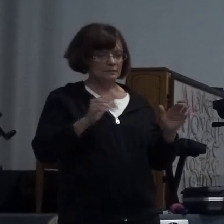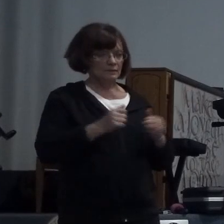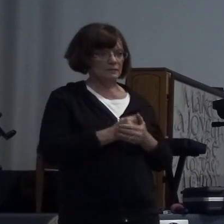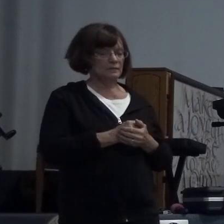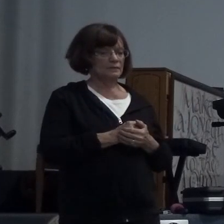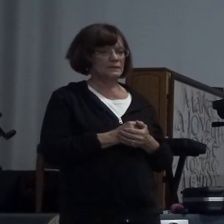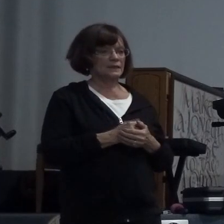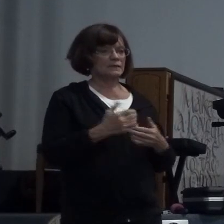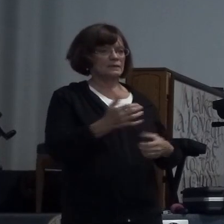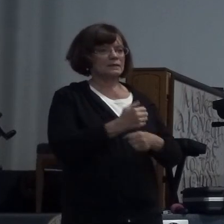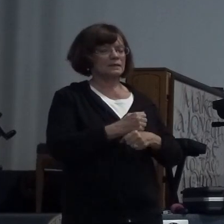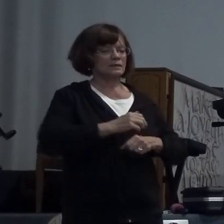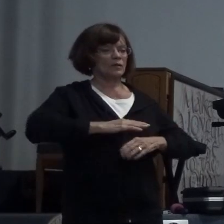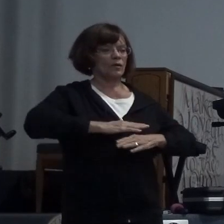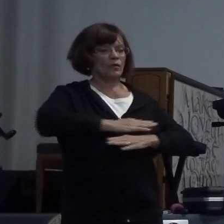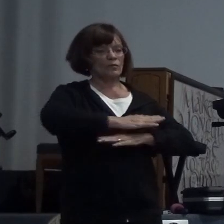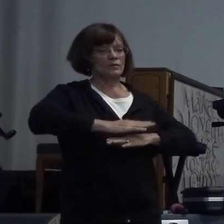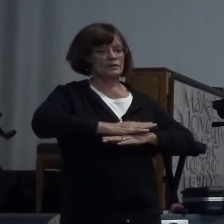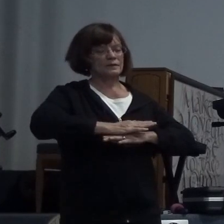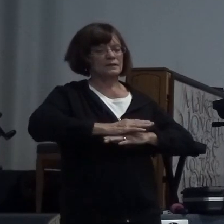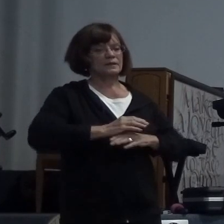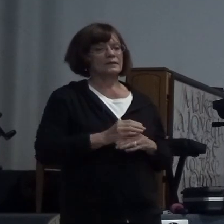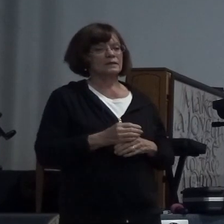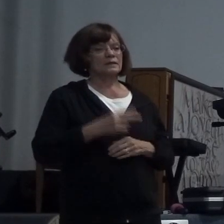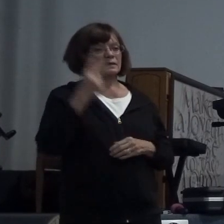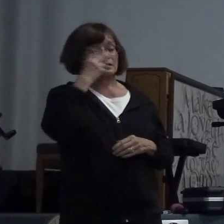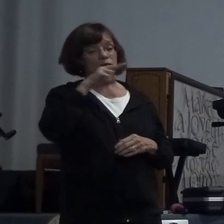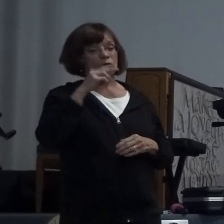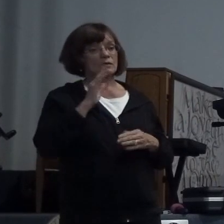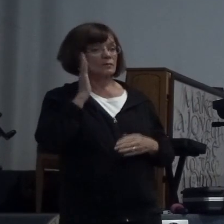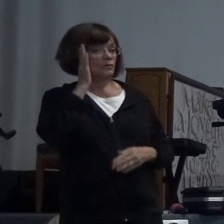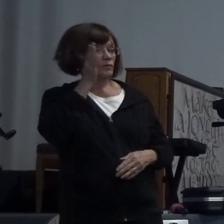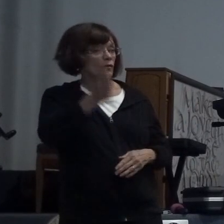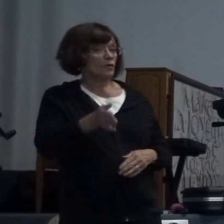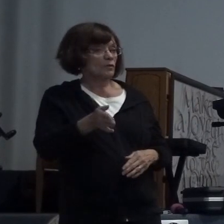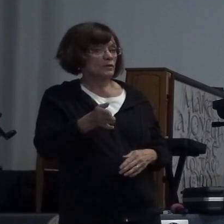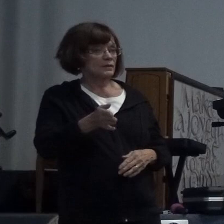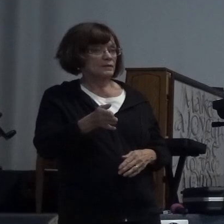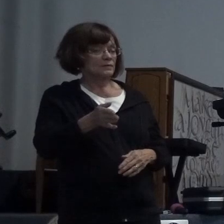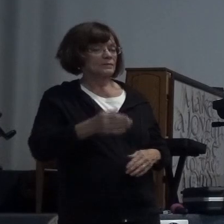over it and move forward. Look to Him. It's not about you.